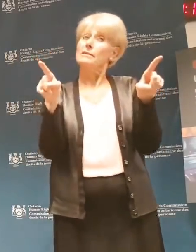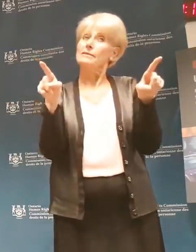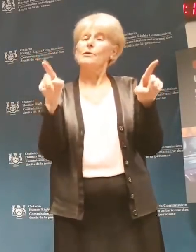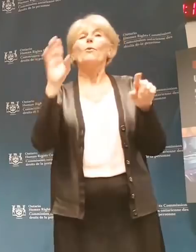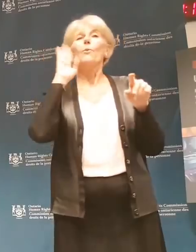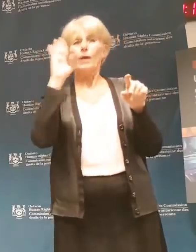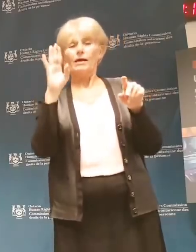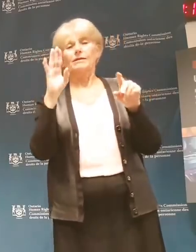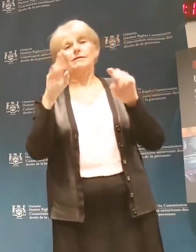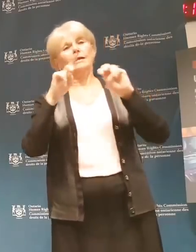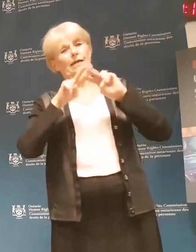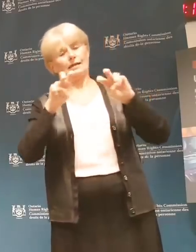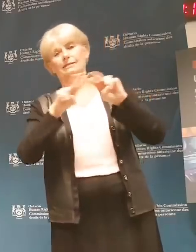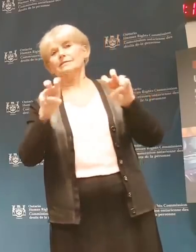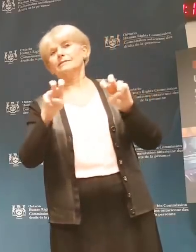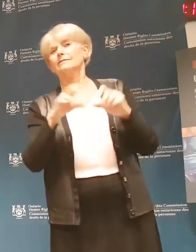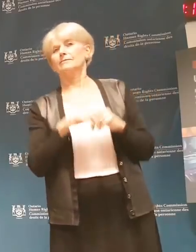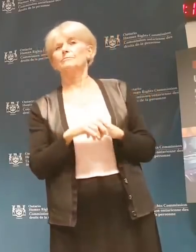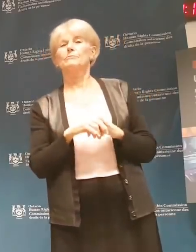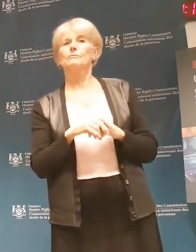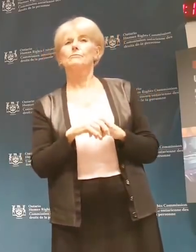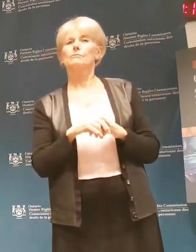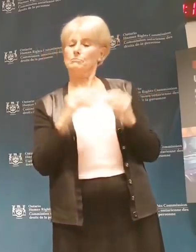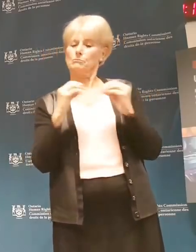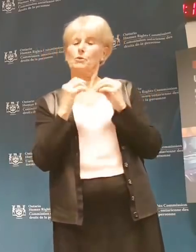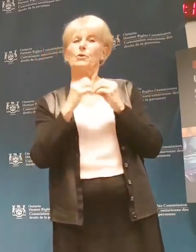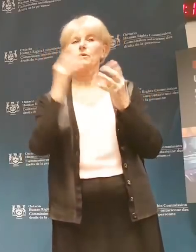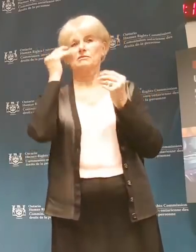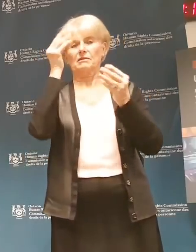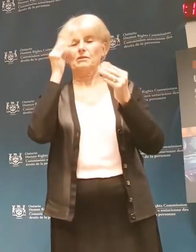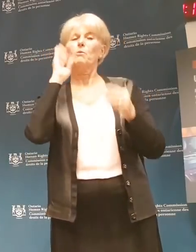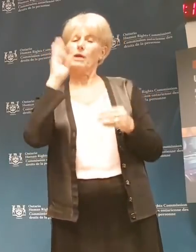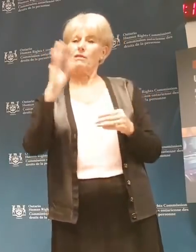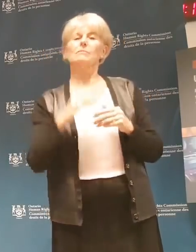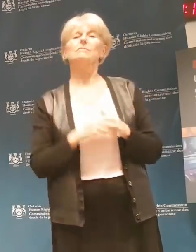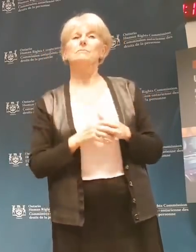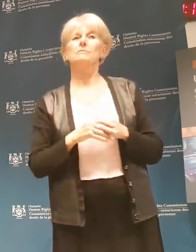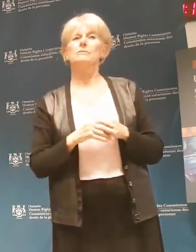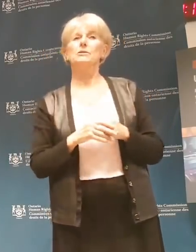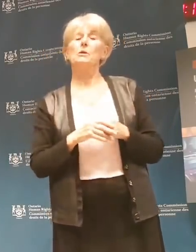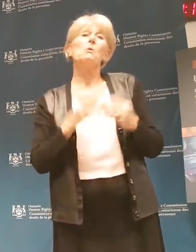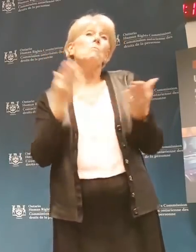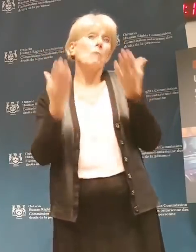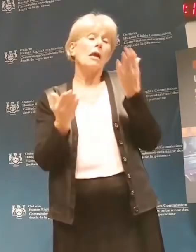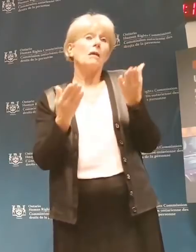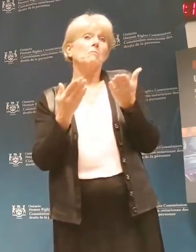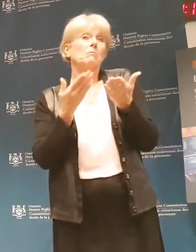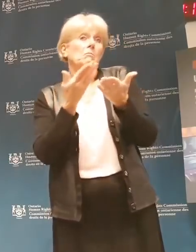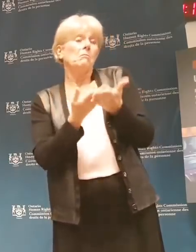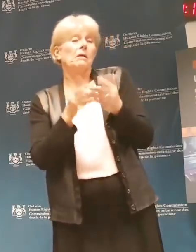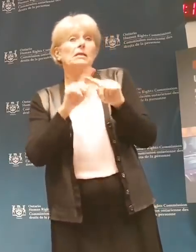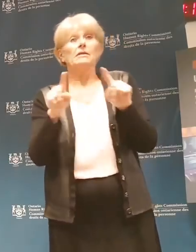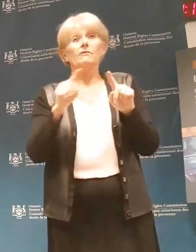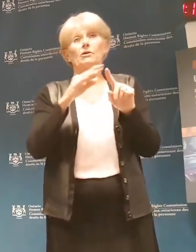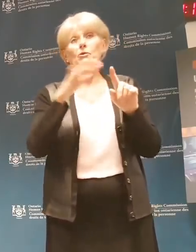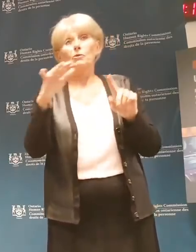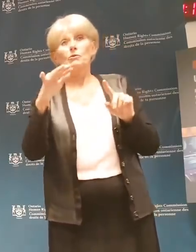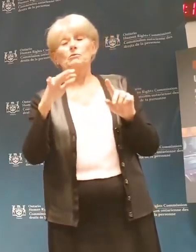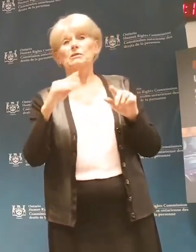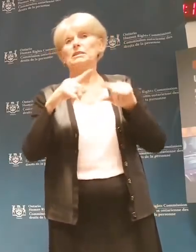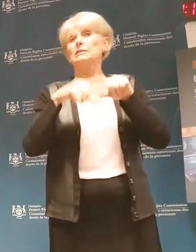be analyzing additional data, and that may show different trends depending